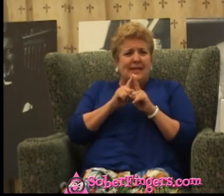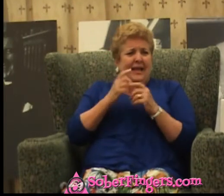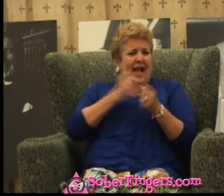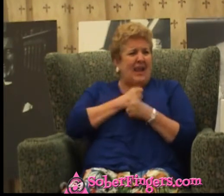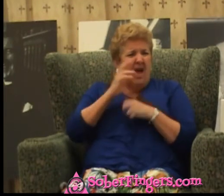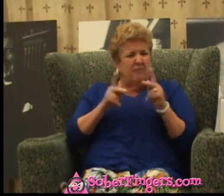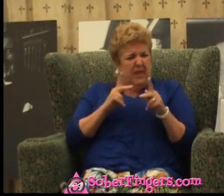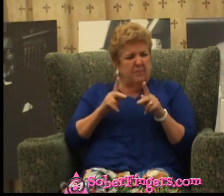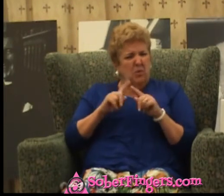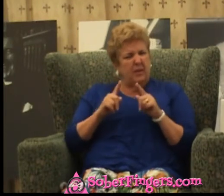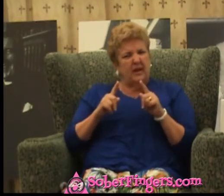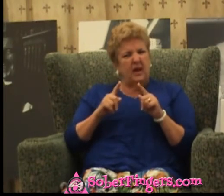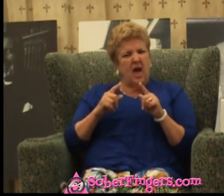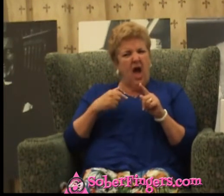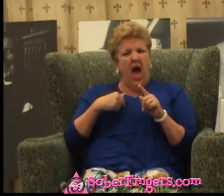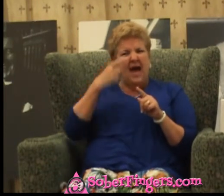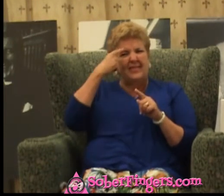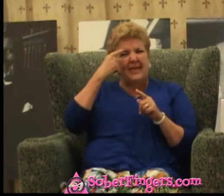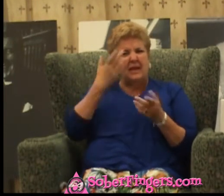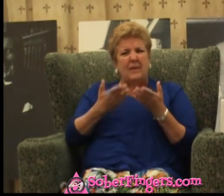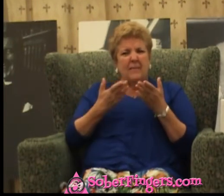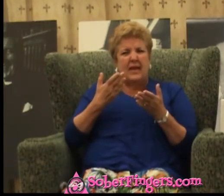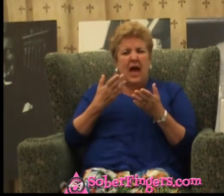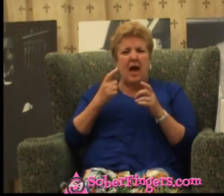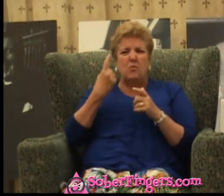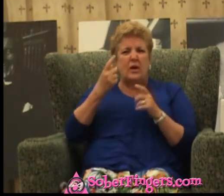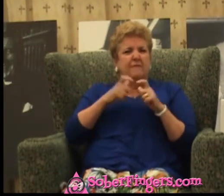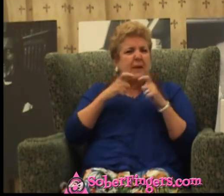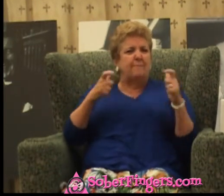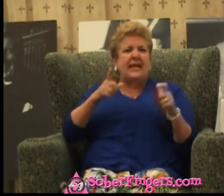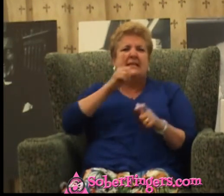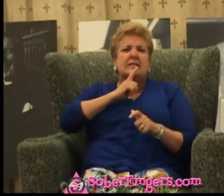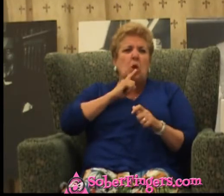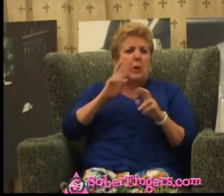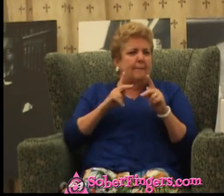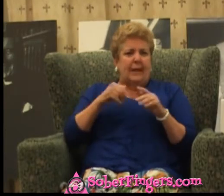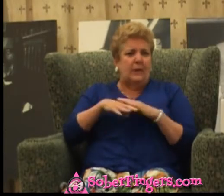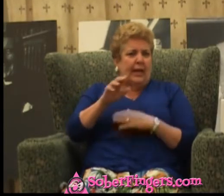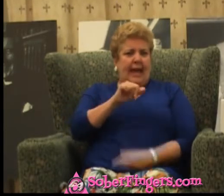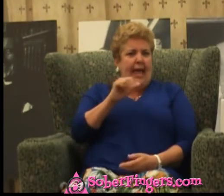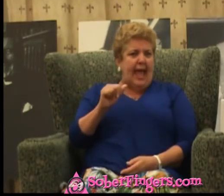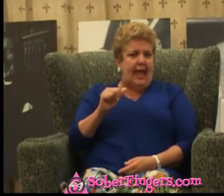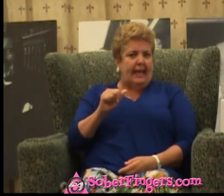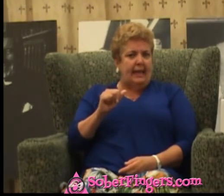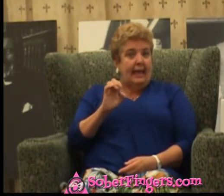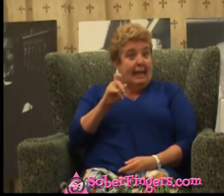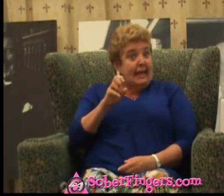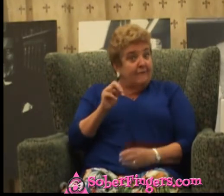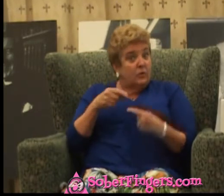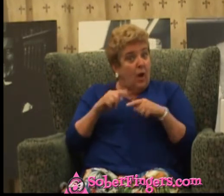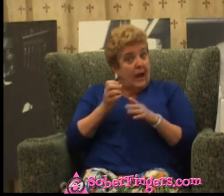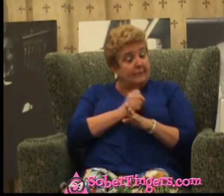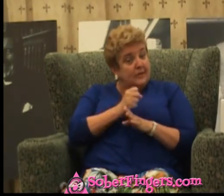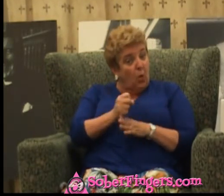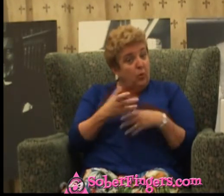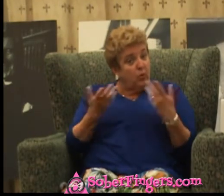think I may be one of the biggest loners in Alcoholics Anonymous, even in sobriety. And Chris